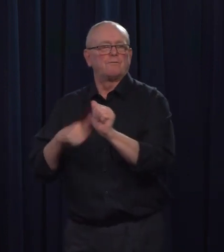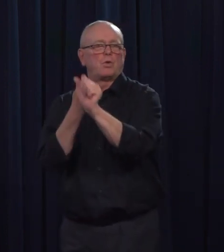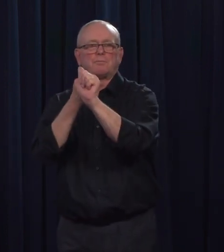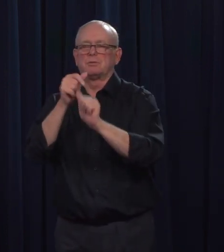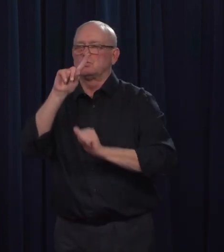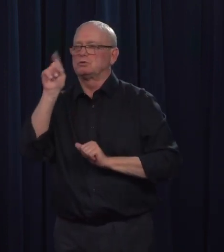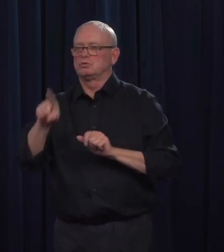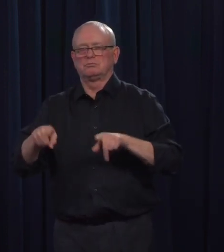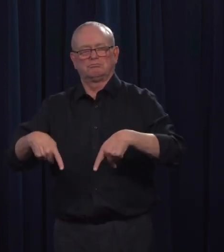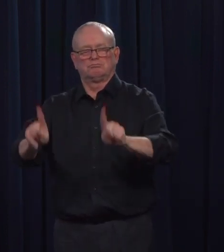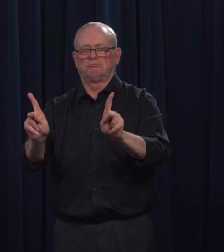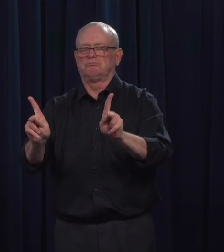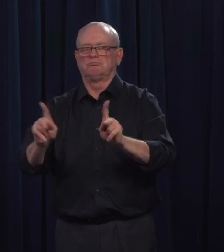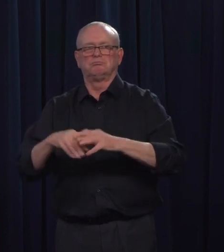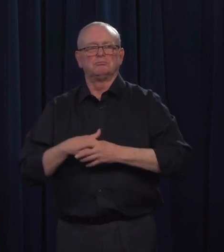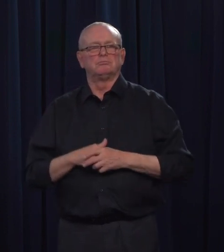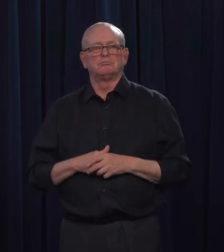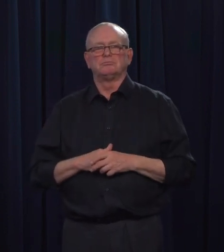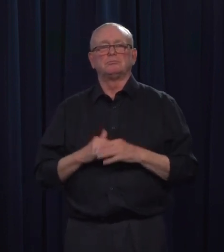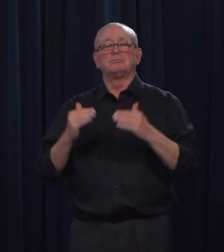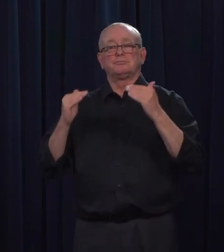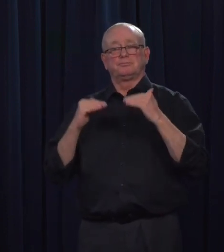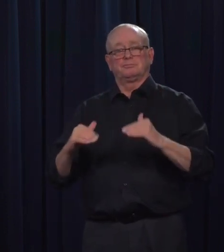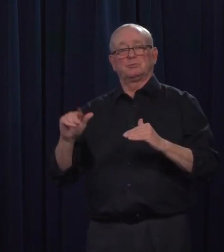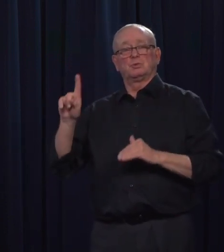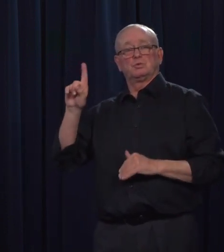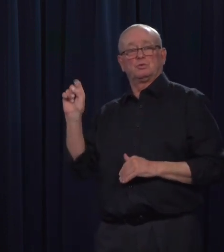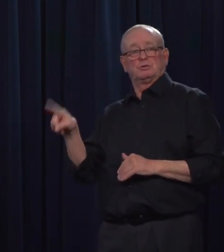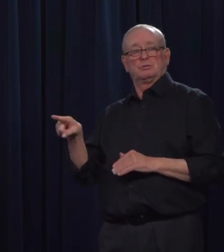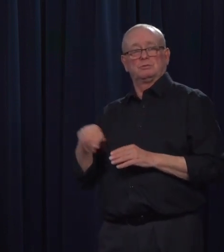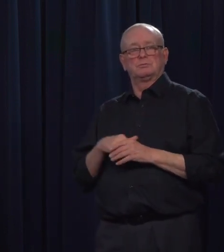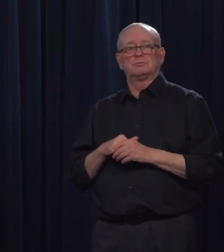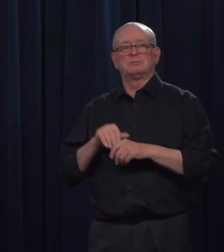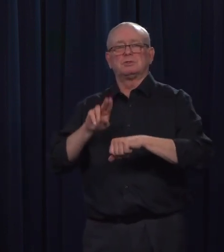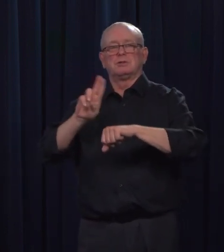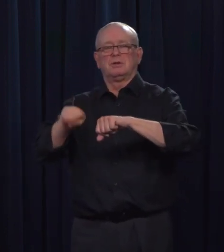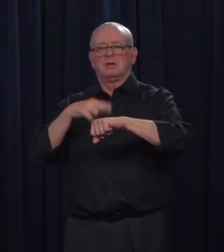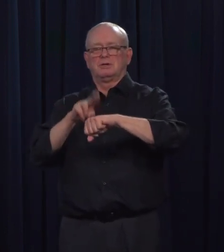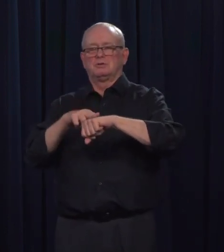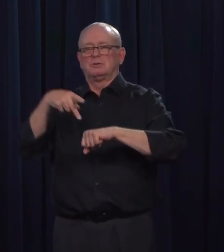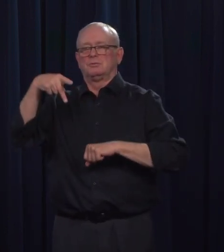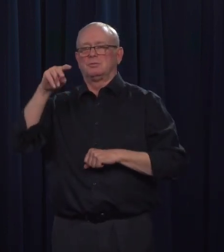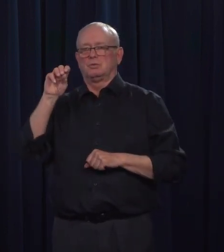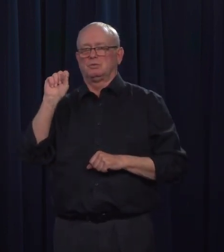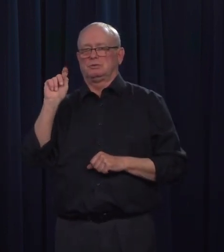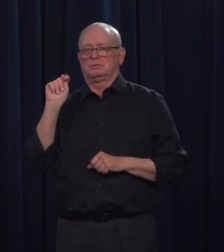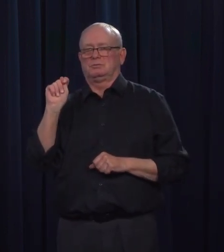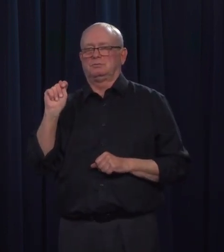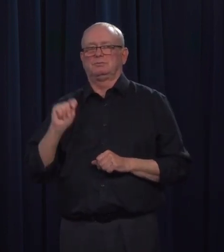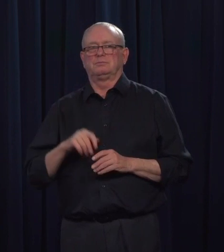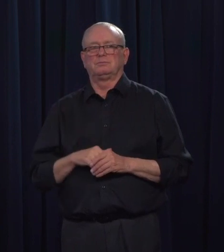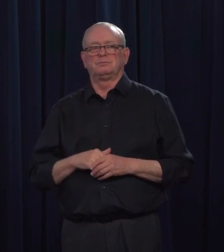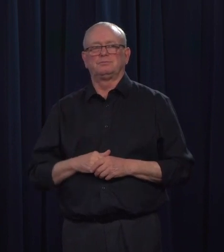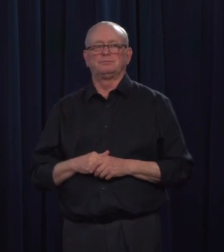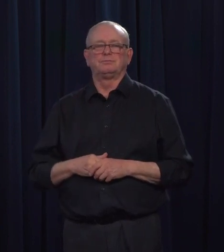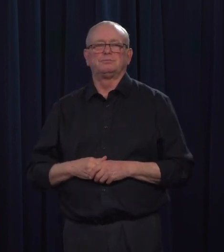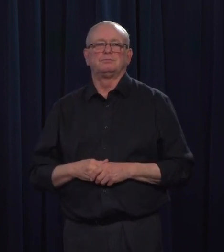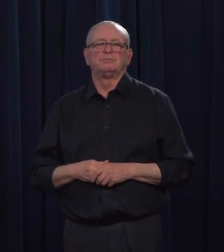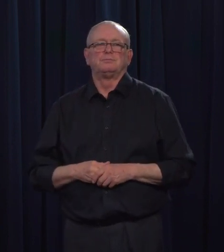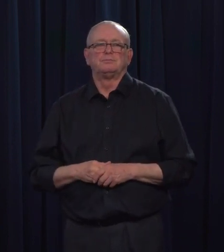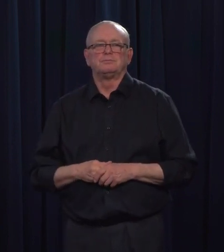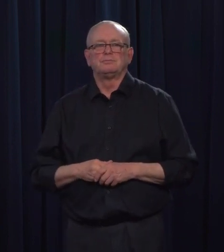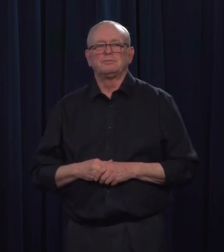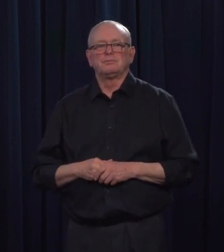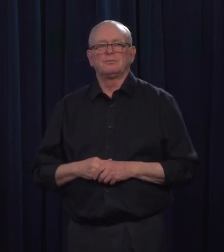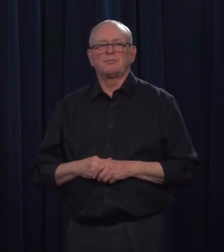Hi, I just wanted to ask, the idiot's question here, which is you've got 486 cases, that's what, like 0.01%